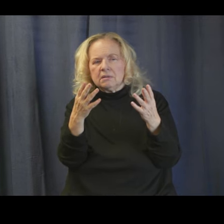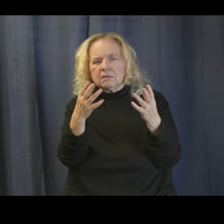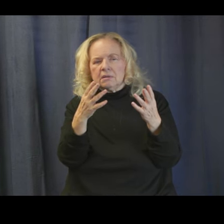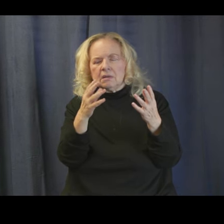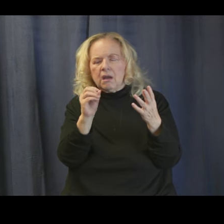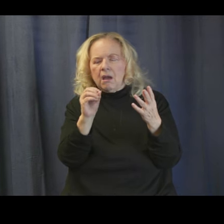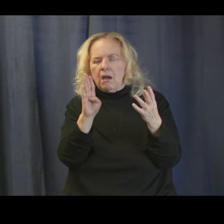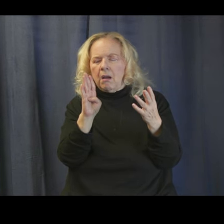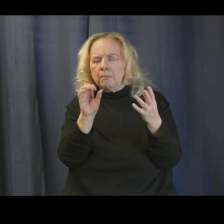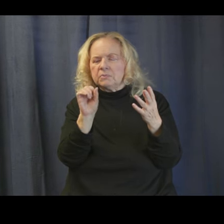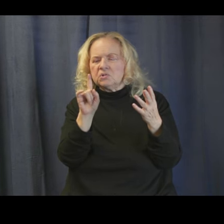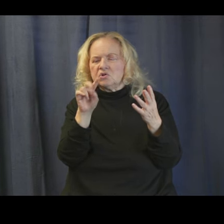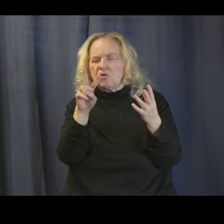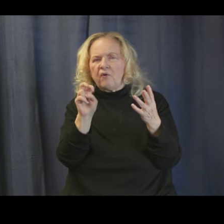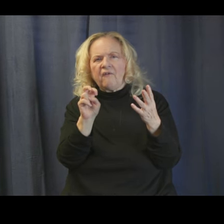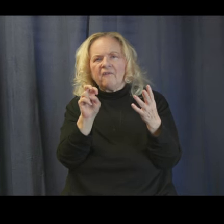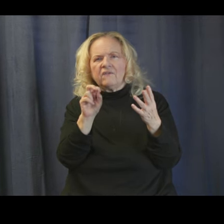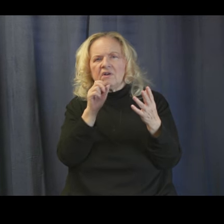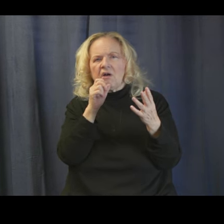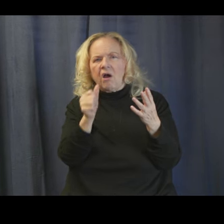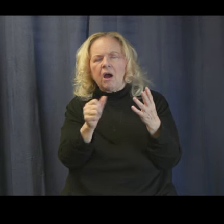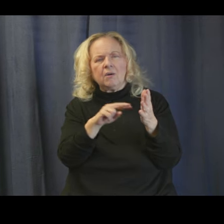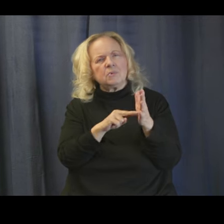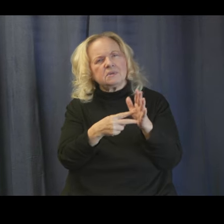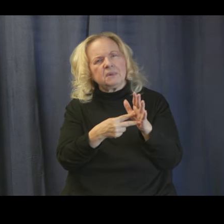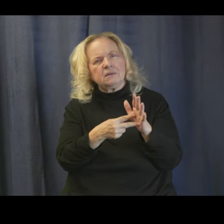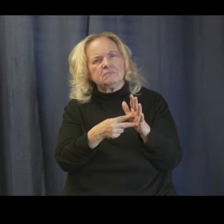not, what do you think that means?